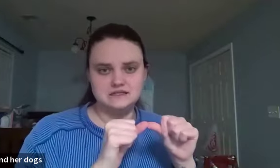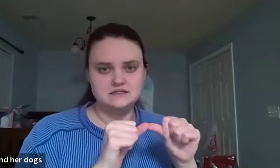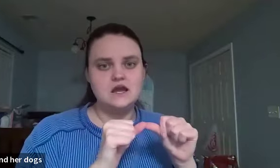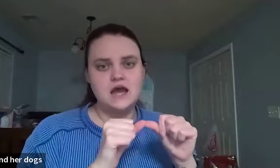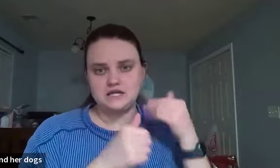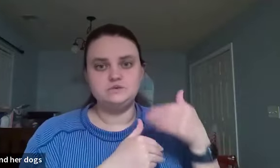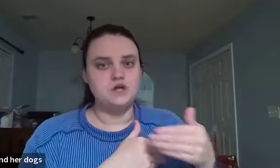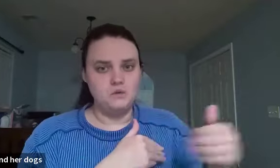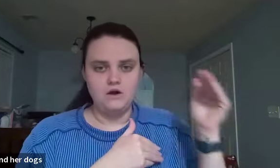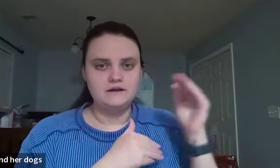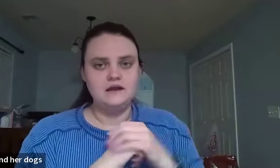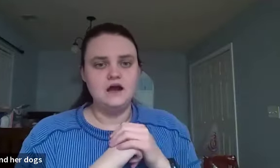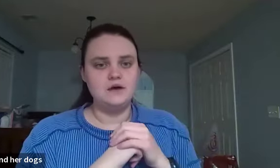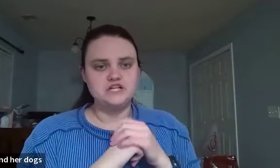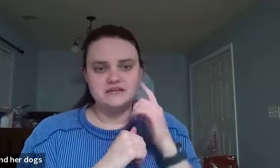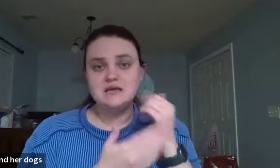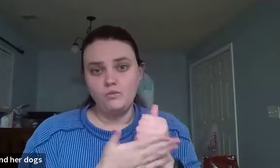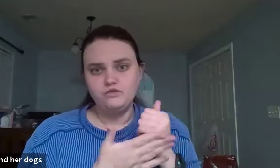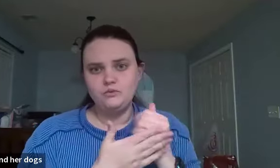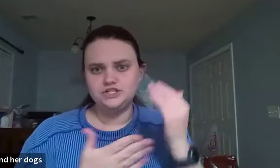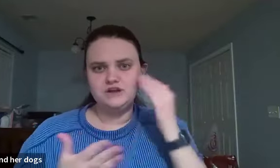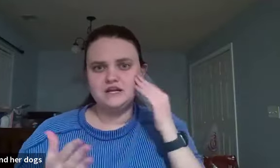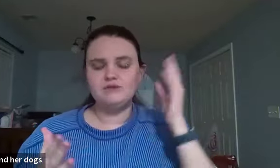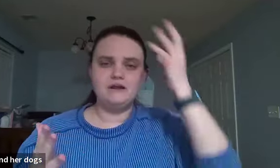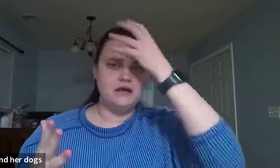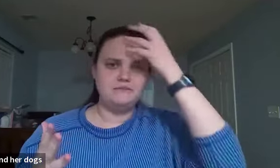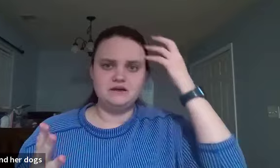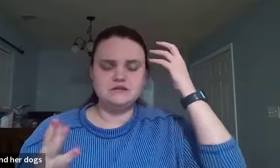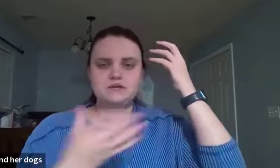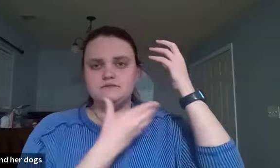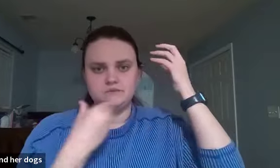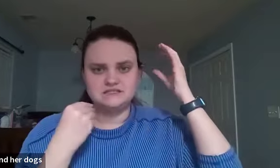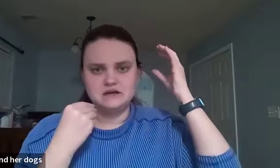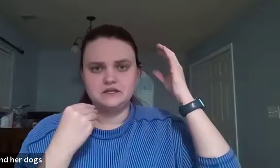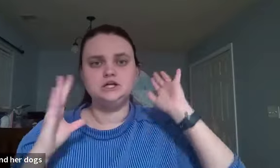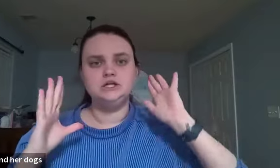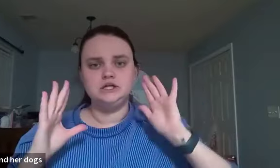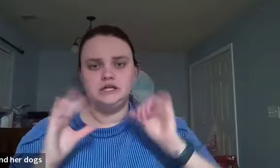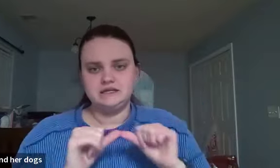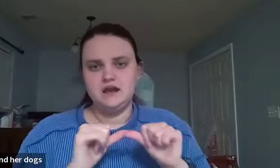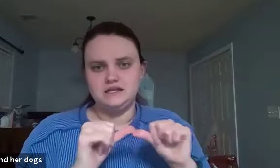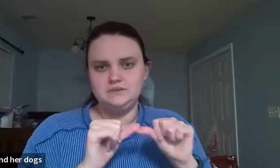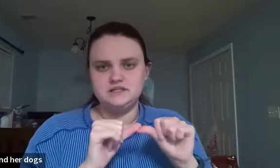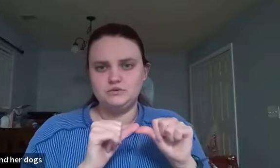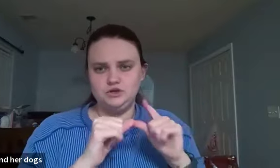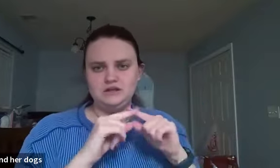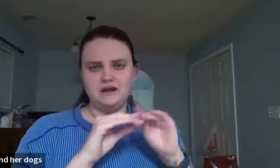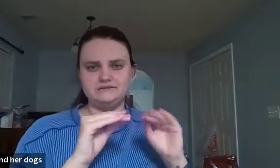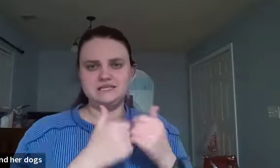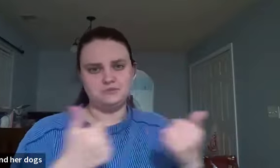consistent as we go on, which I think is helpful. Once you kind of know, like, okay, male's up here, females is down here, it kind of keeps it where you can kind of separate